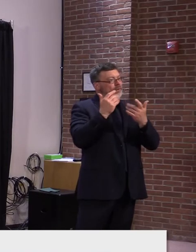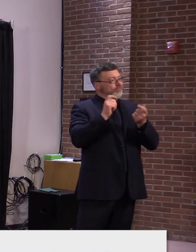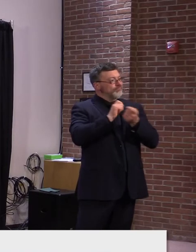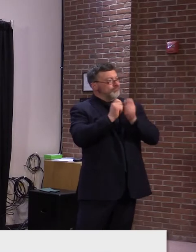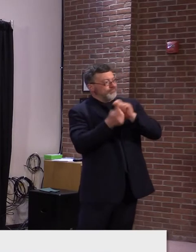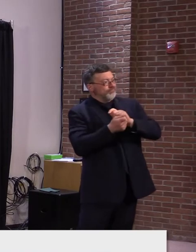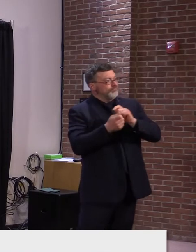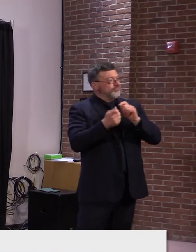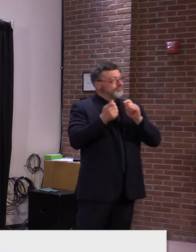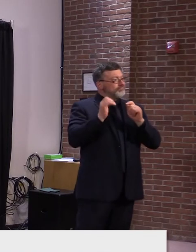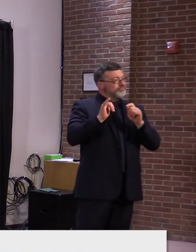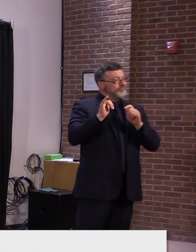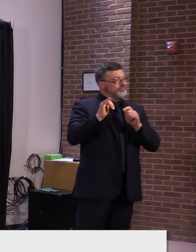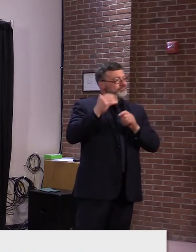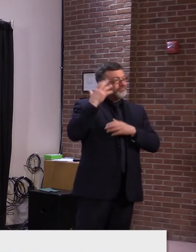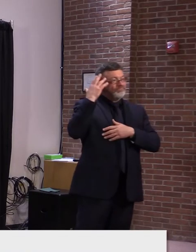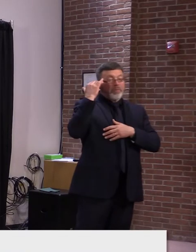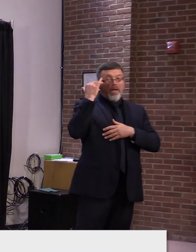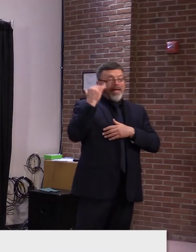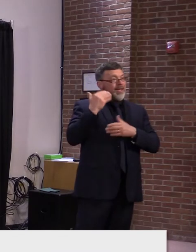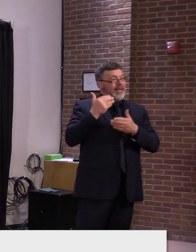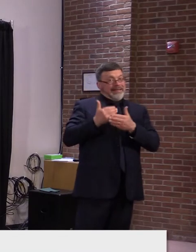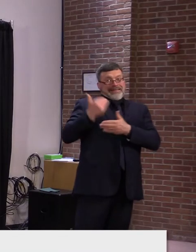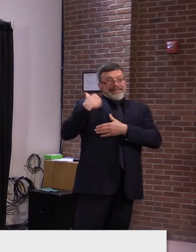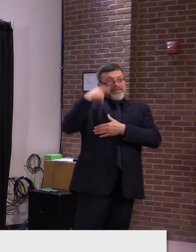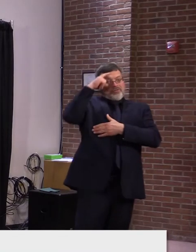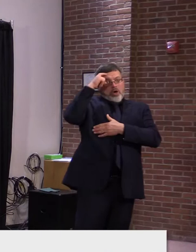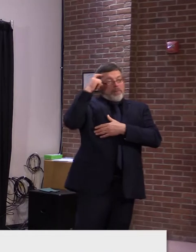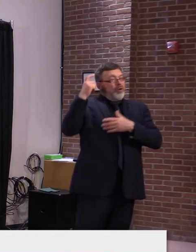last summer, and you know, we lifted masks, and I think there's.